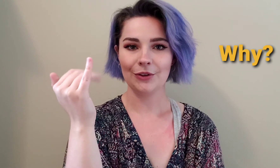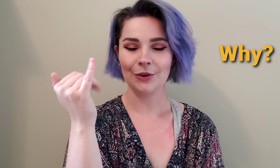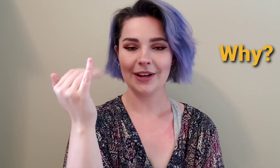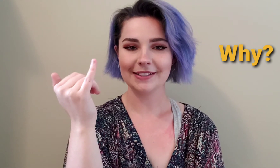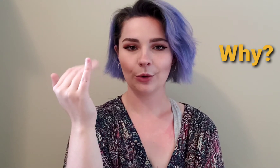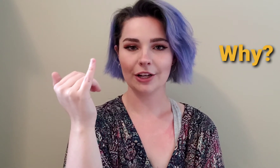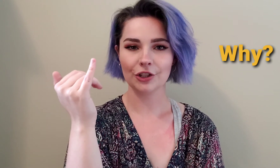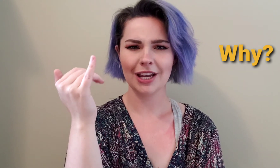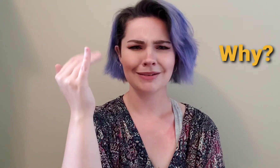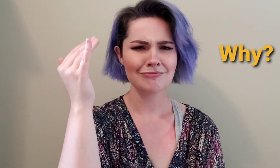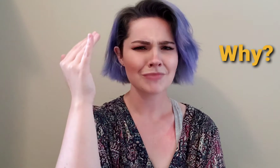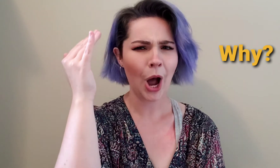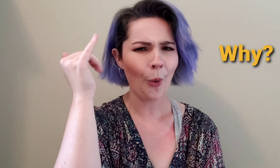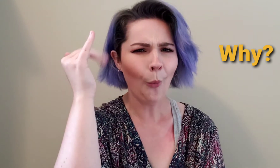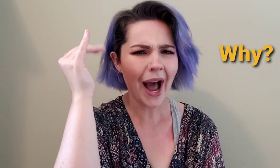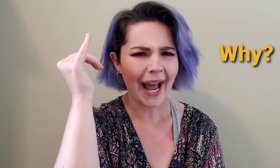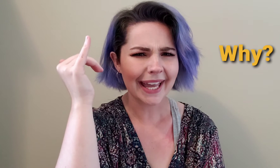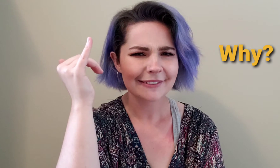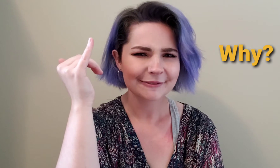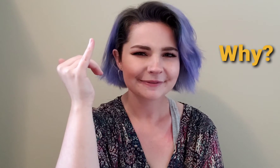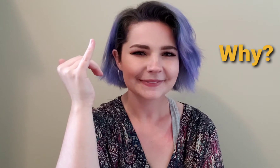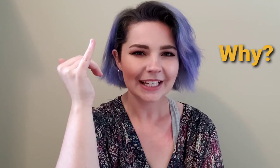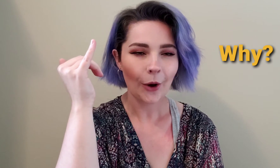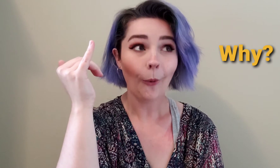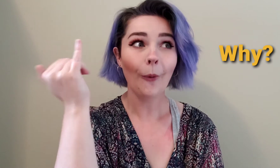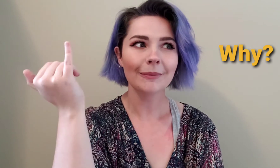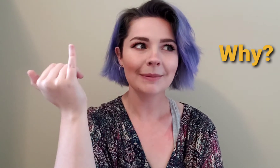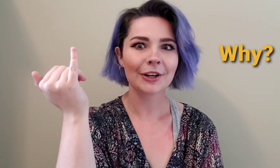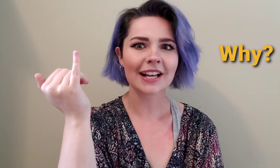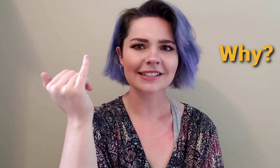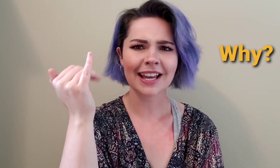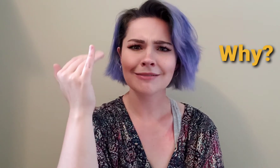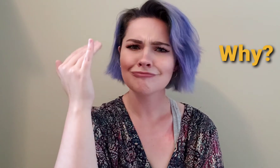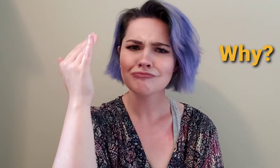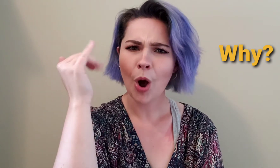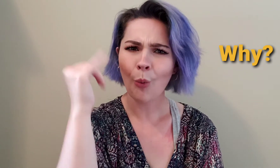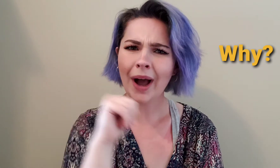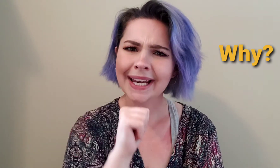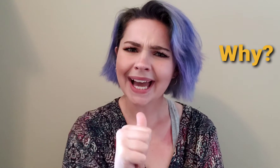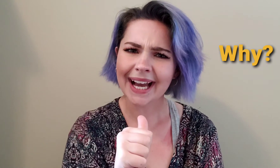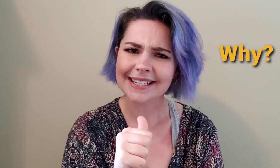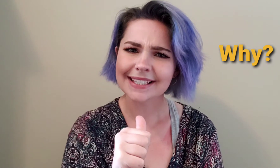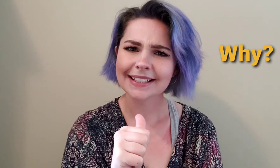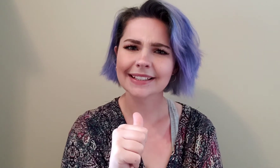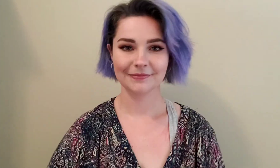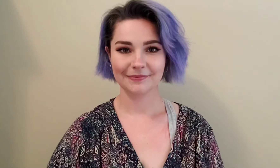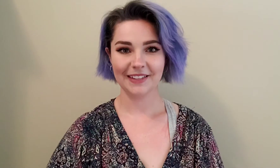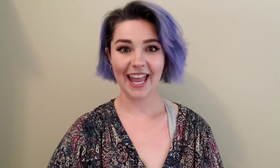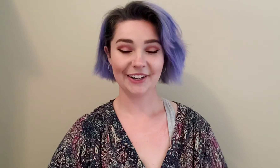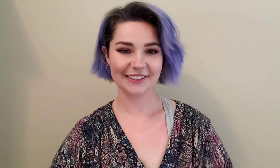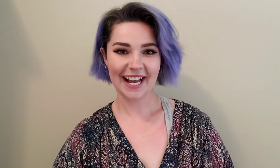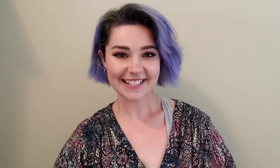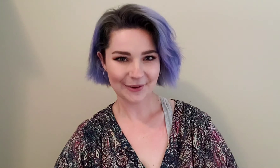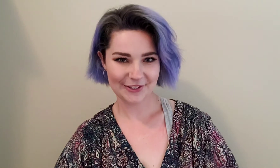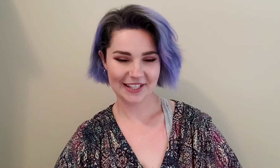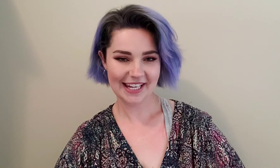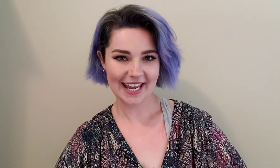you ask the question, why? Or maybe you're asking, why not? And our last question of the day is